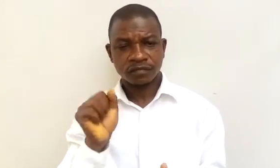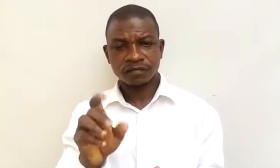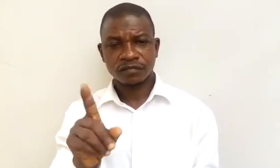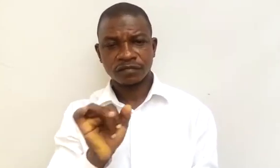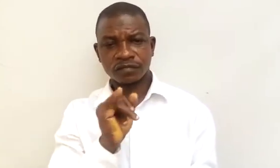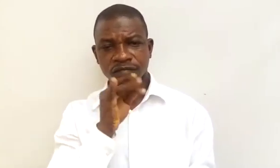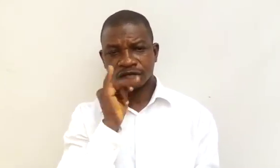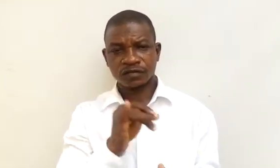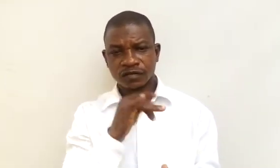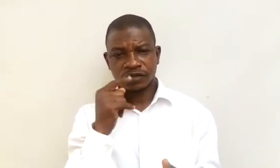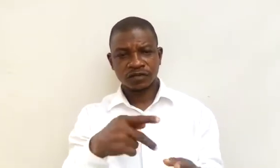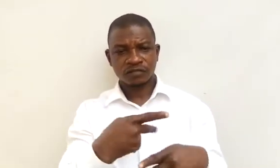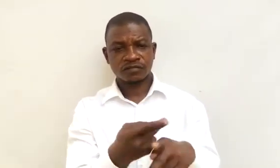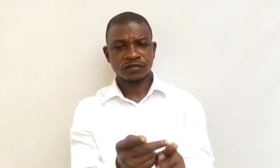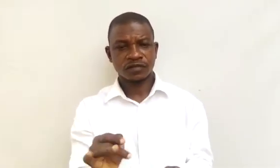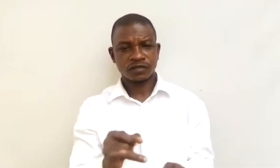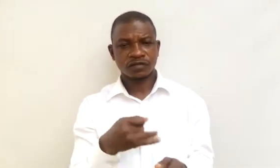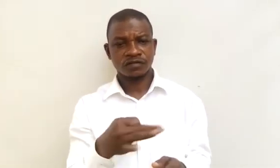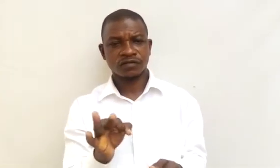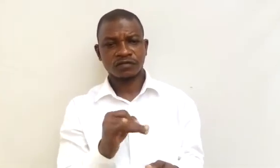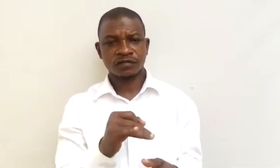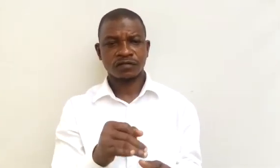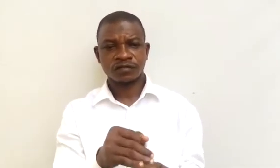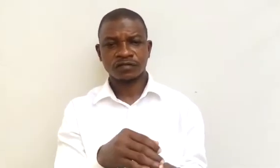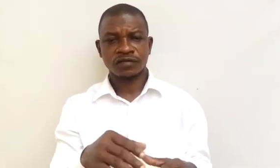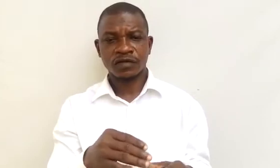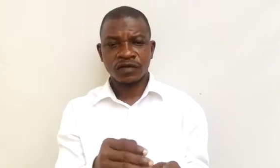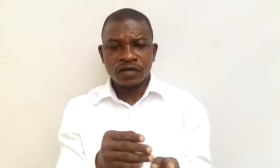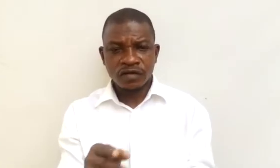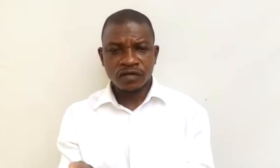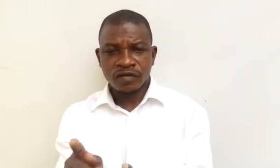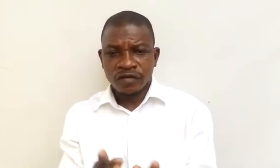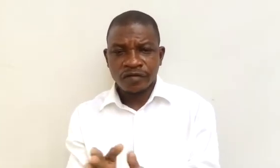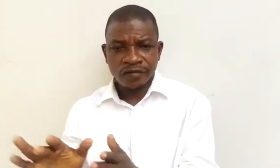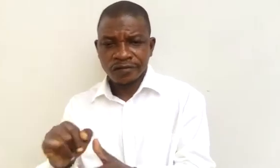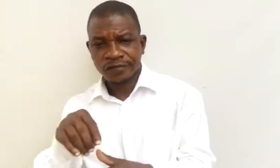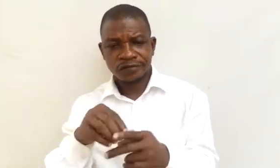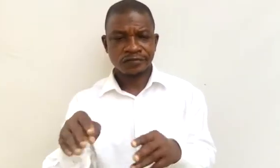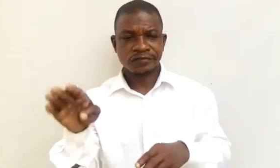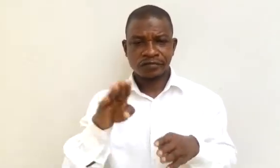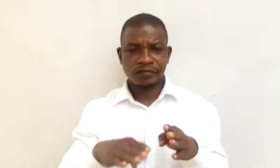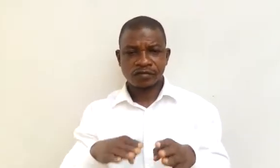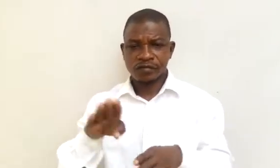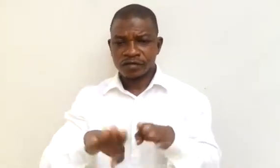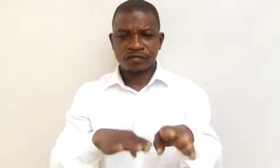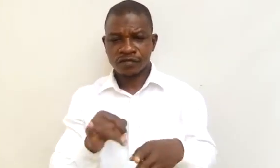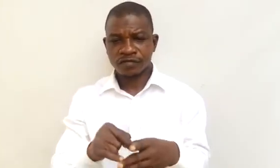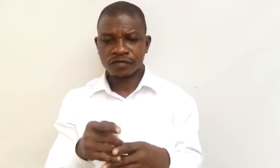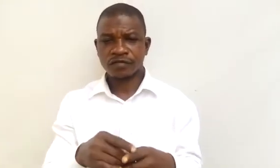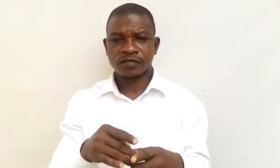Adaptation is the process of adjusting in behavior, physiology, or